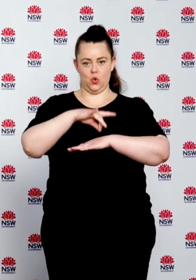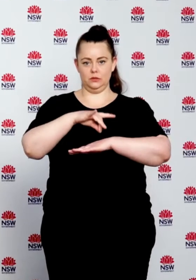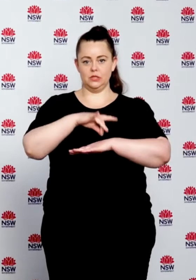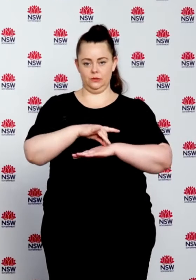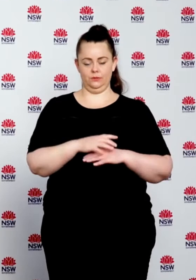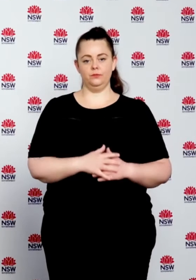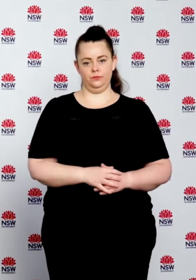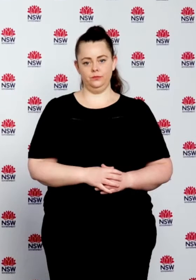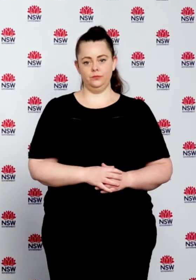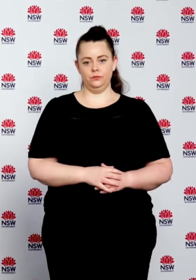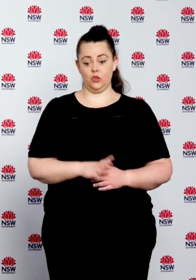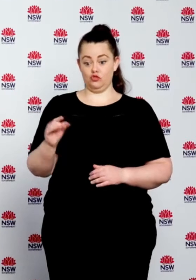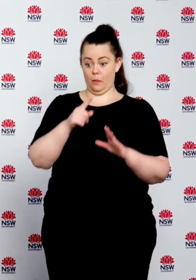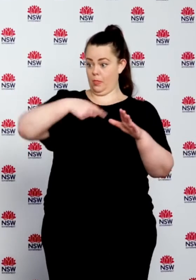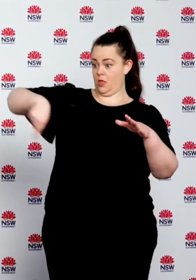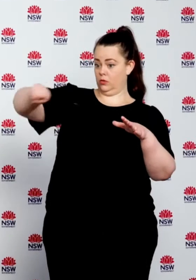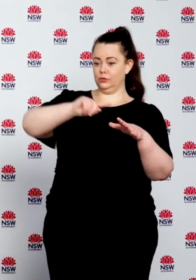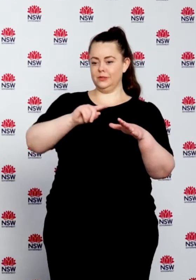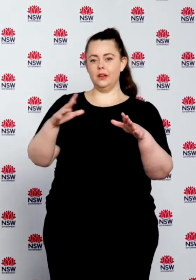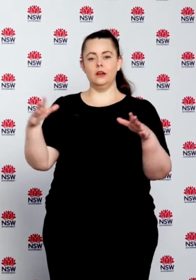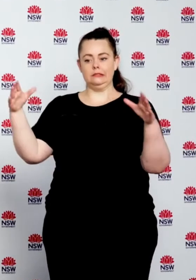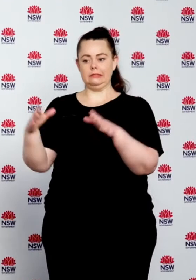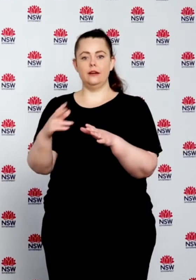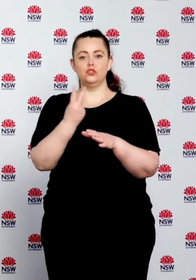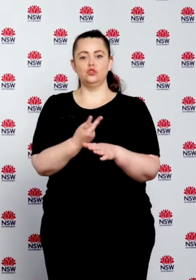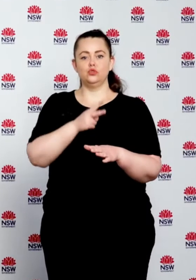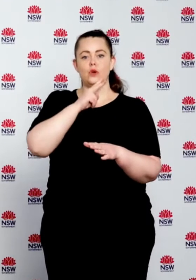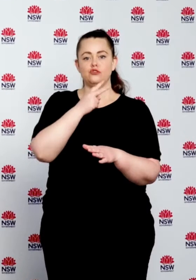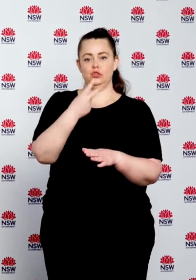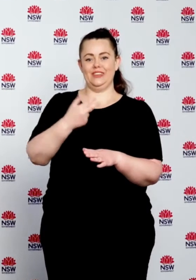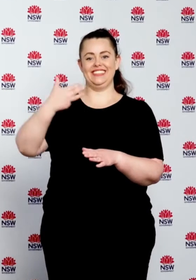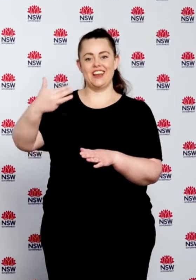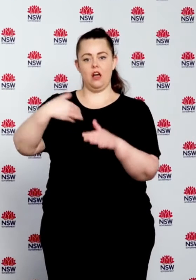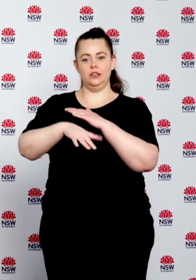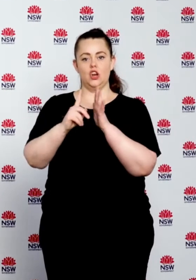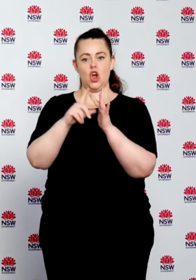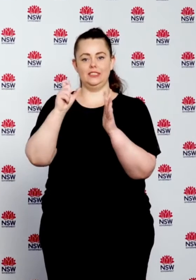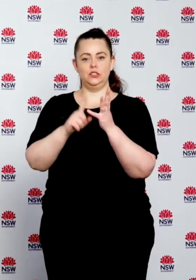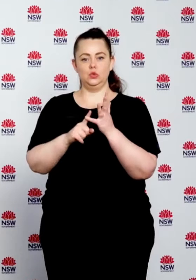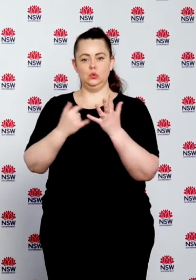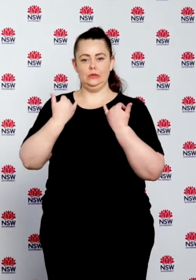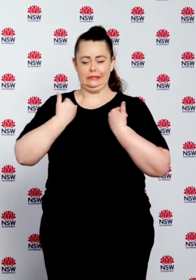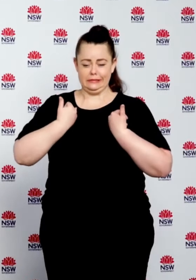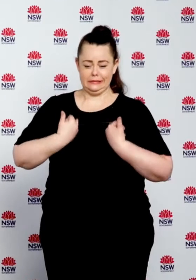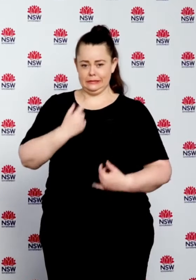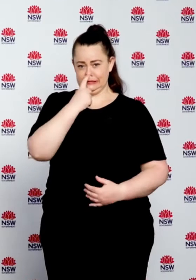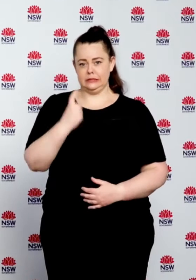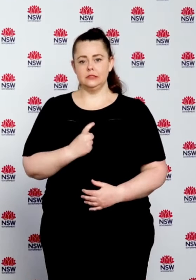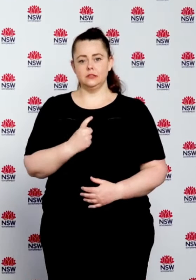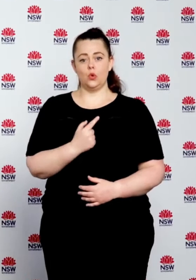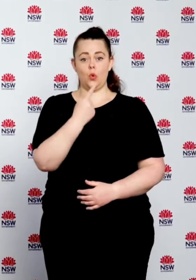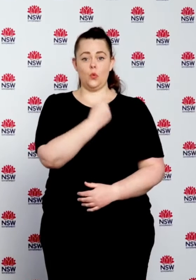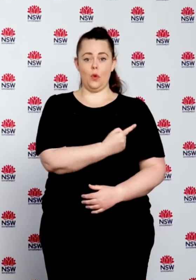with COVID in hospital, including 229 who are in intensive care, of whom 118 require